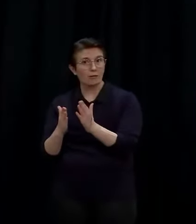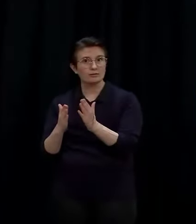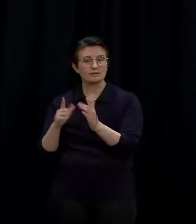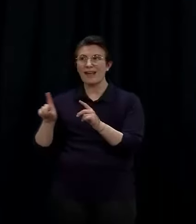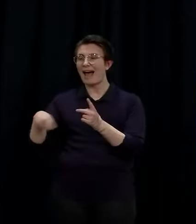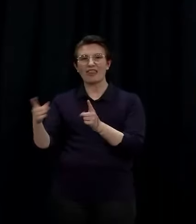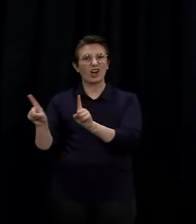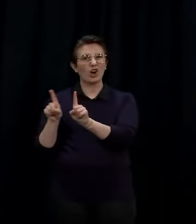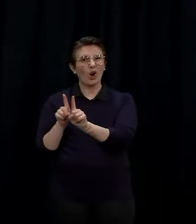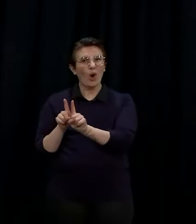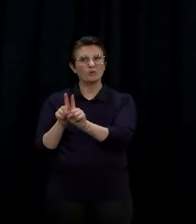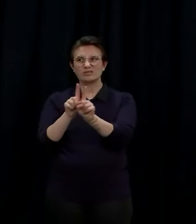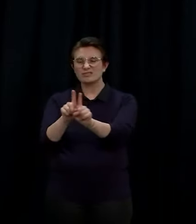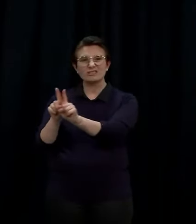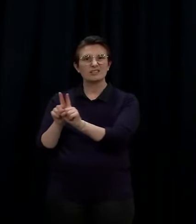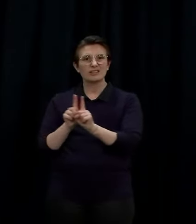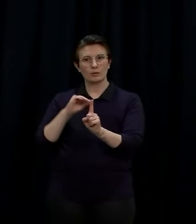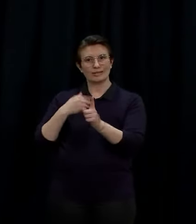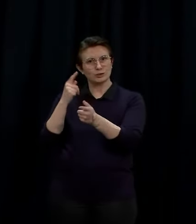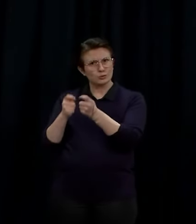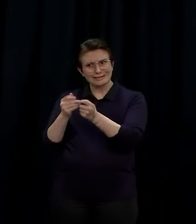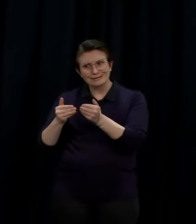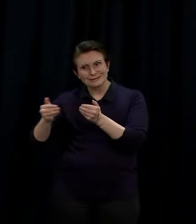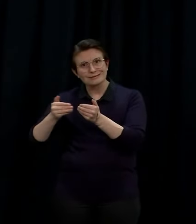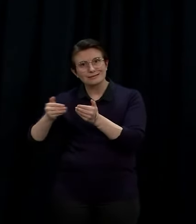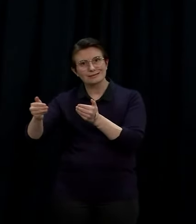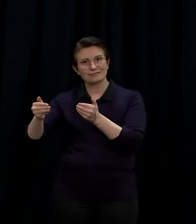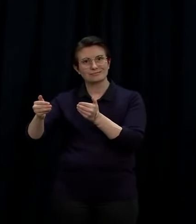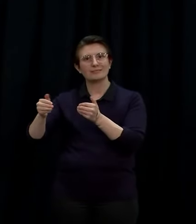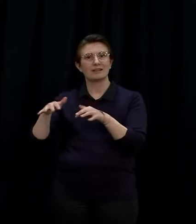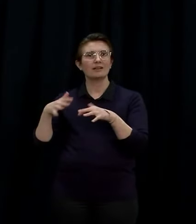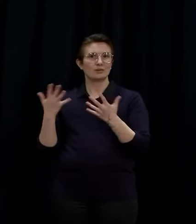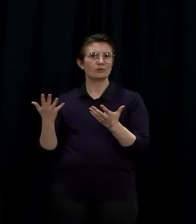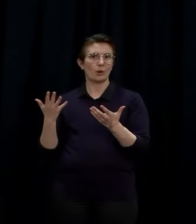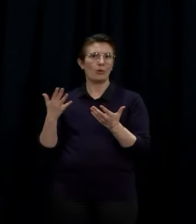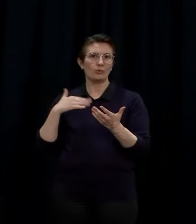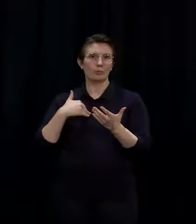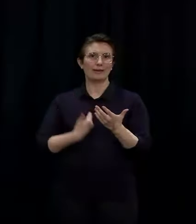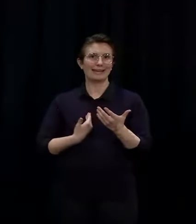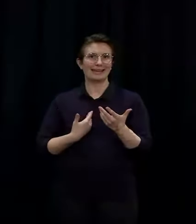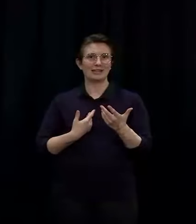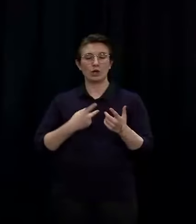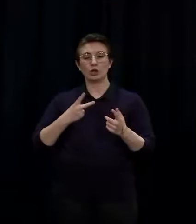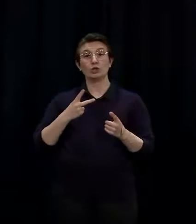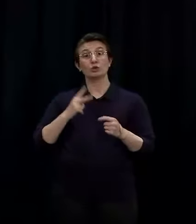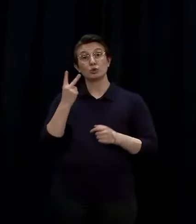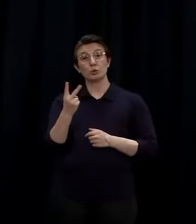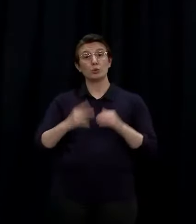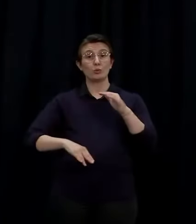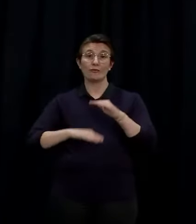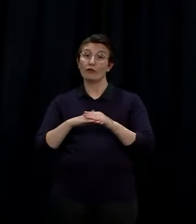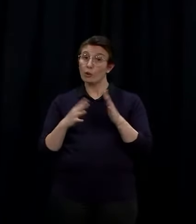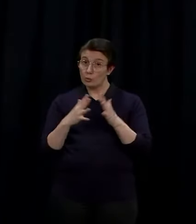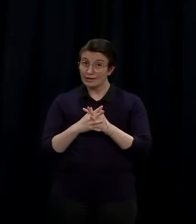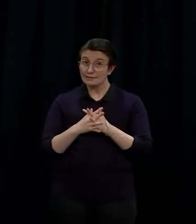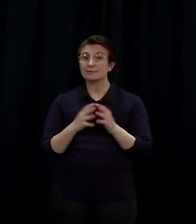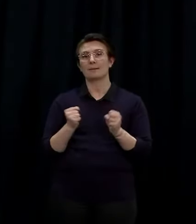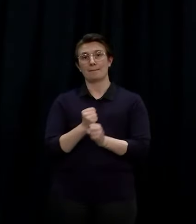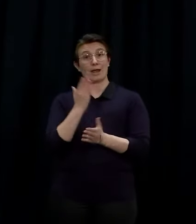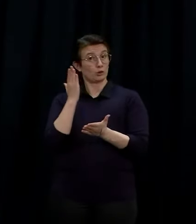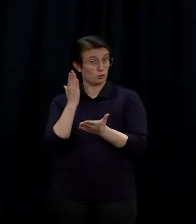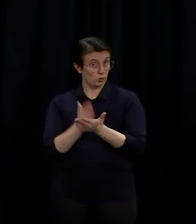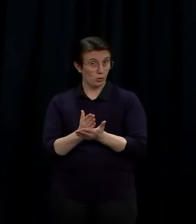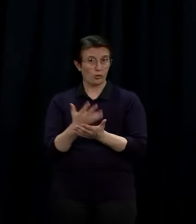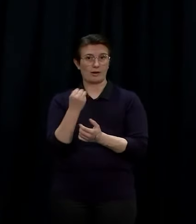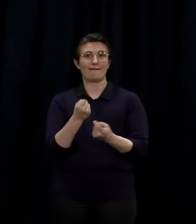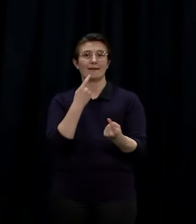those contacts in the south, and that full 2-week transmission cycle is very, very helpful in terms of our confidence. And